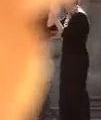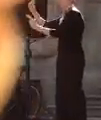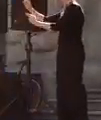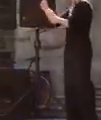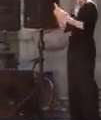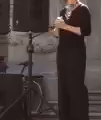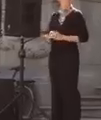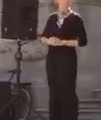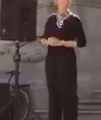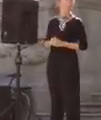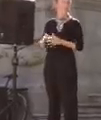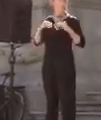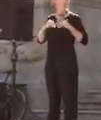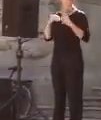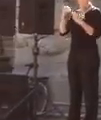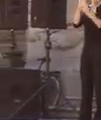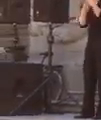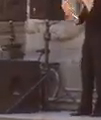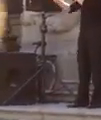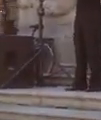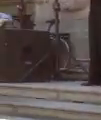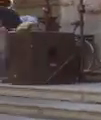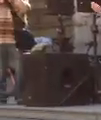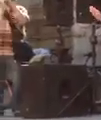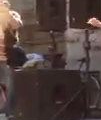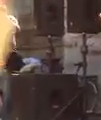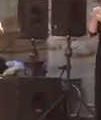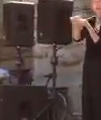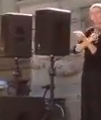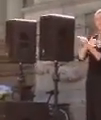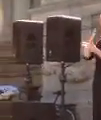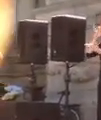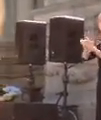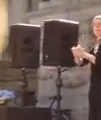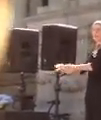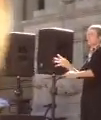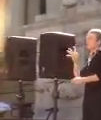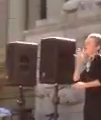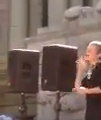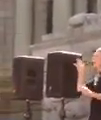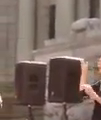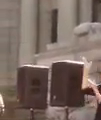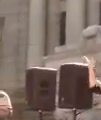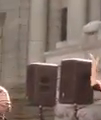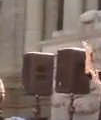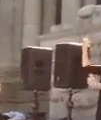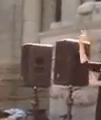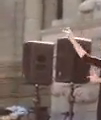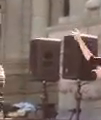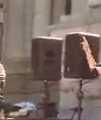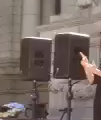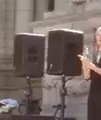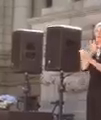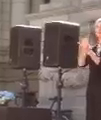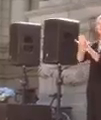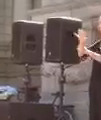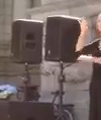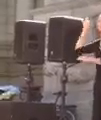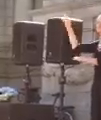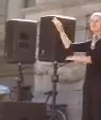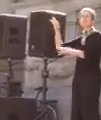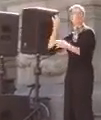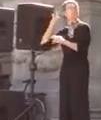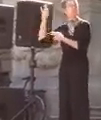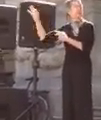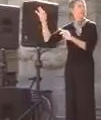but now I see with acceptance and humility. Practicing my principles, talking a higher power. Write a rap or two about it, premeditate, then it's hour. Then